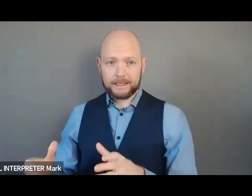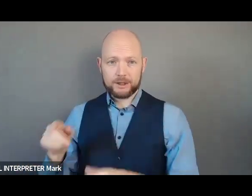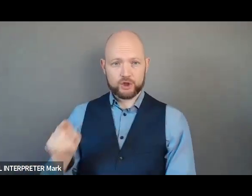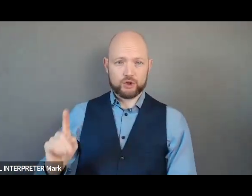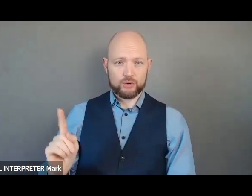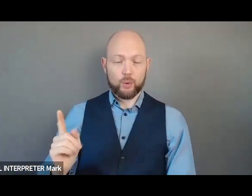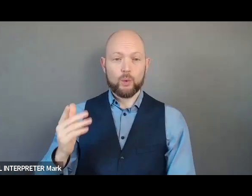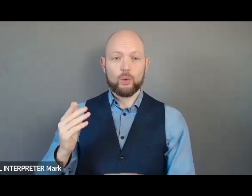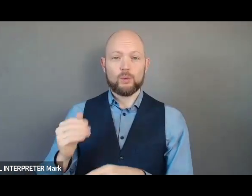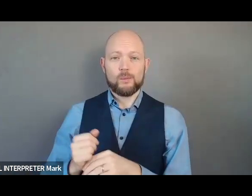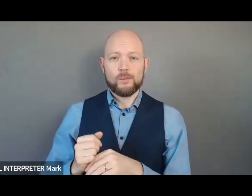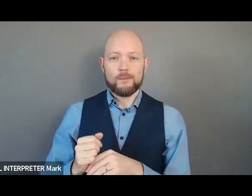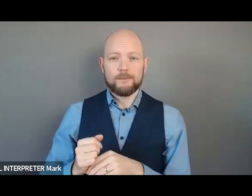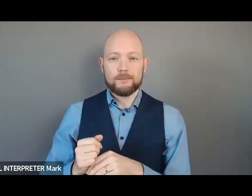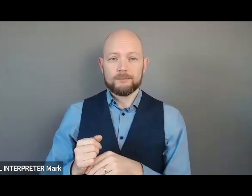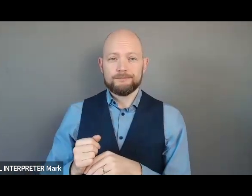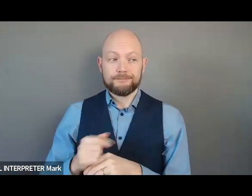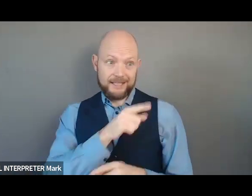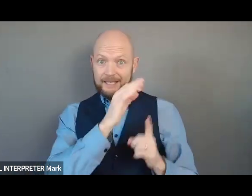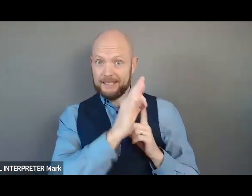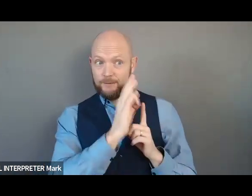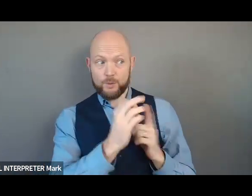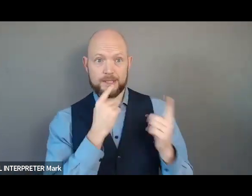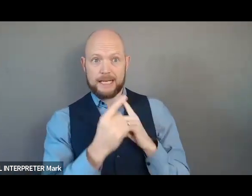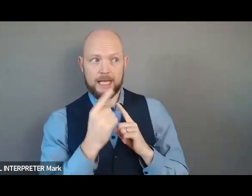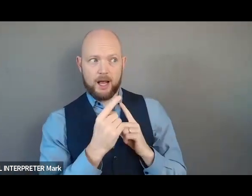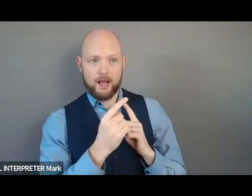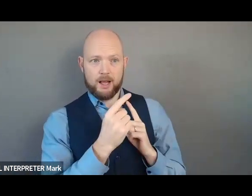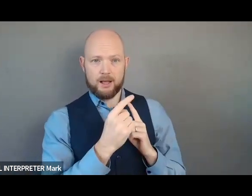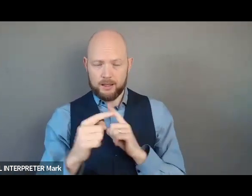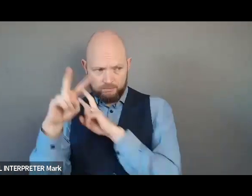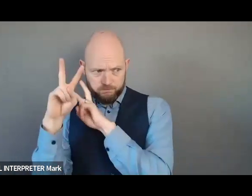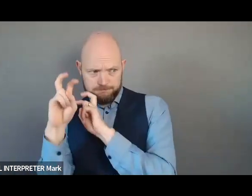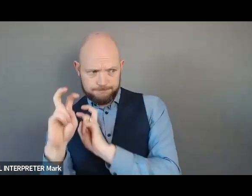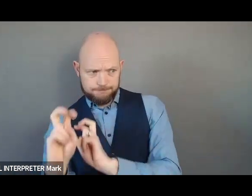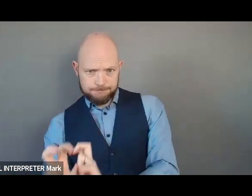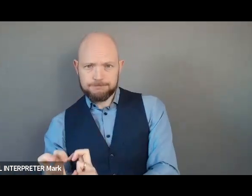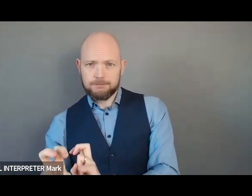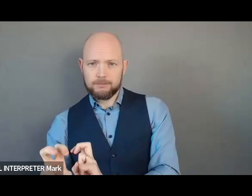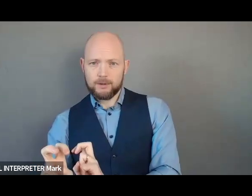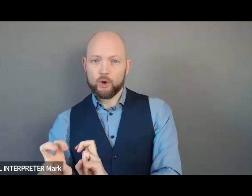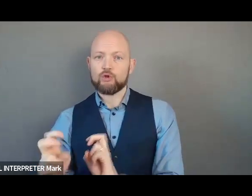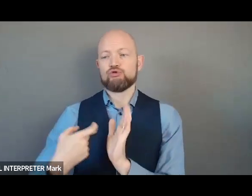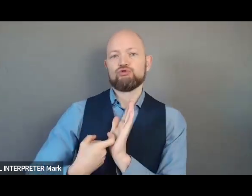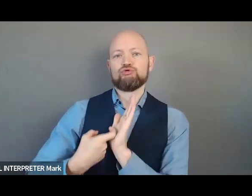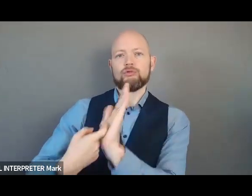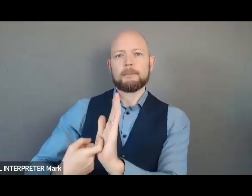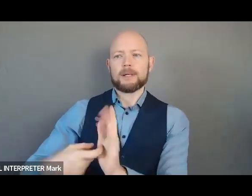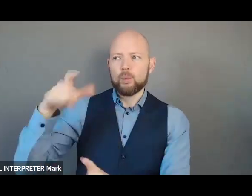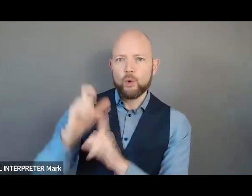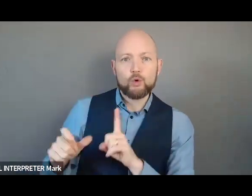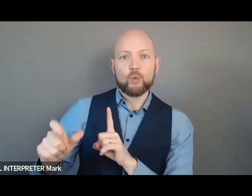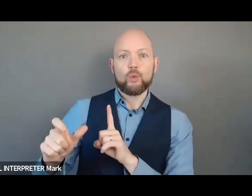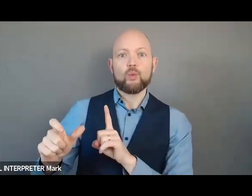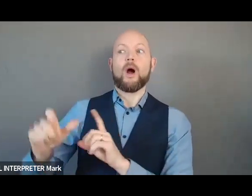some co-design workshops that would lead to some co-created recommendations that would enhance their research capacity. That was launched on